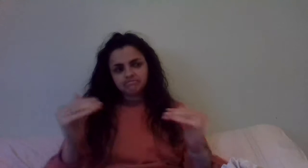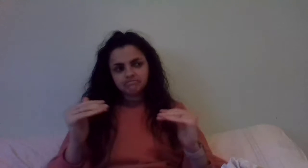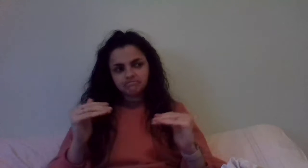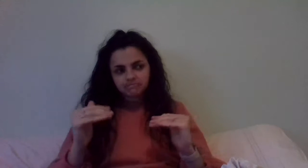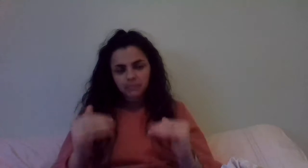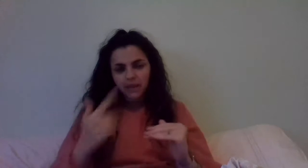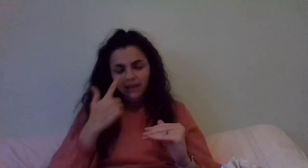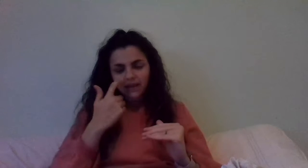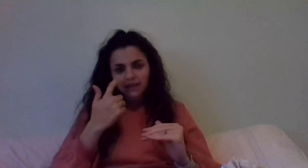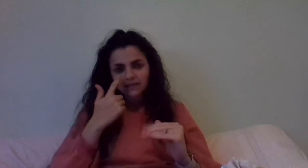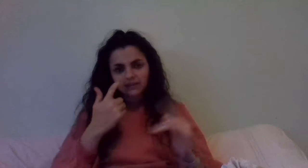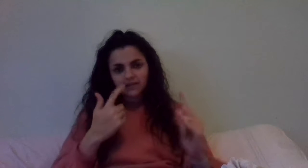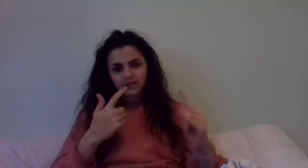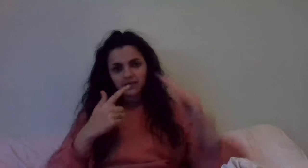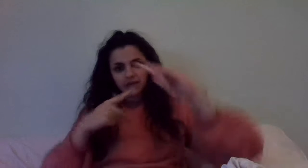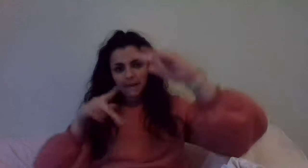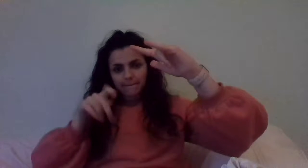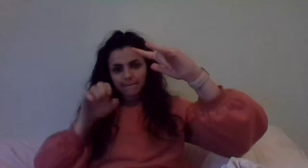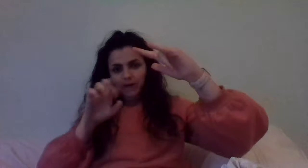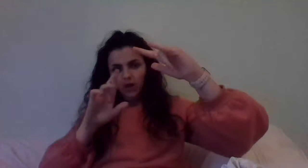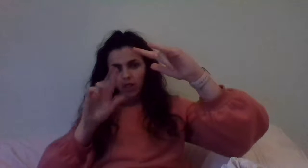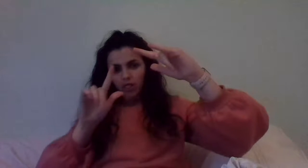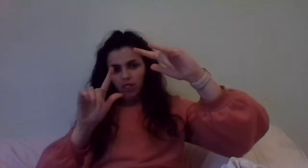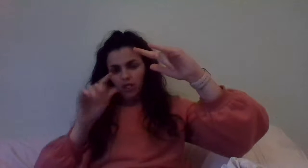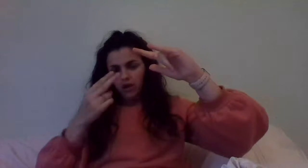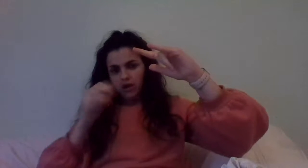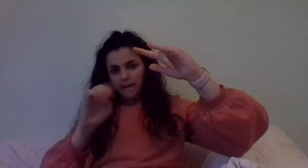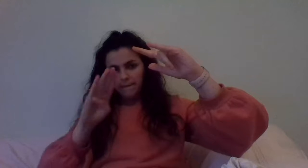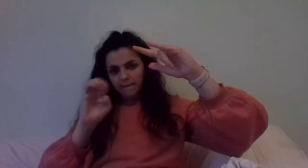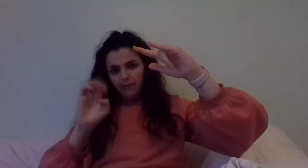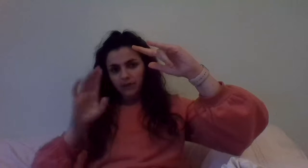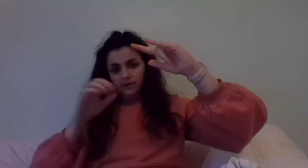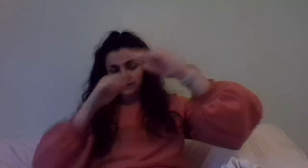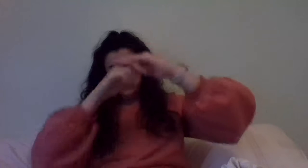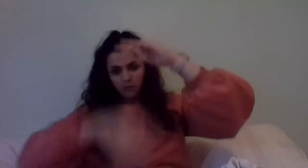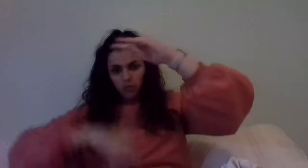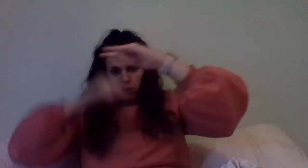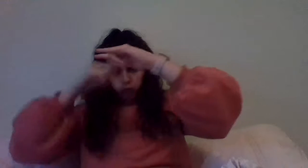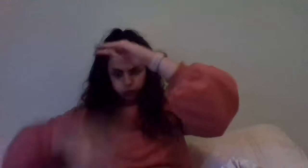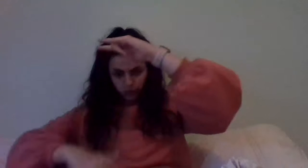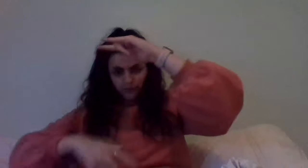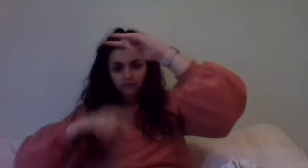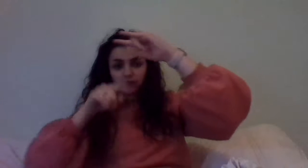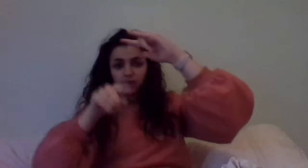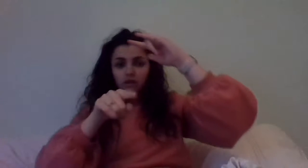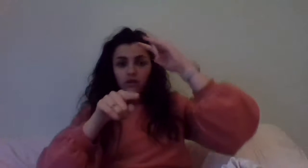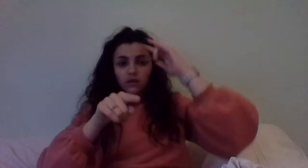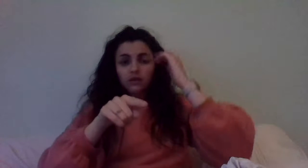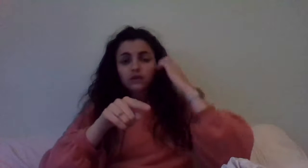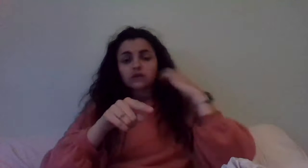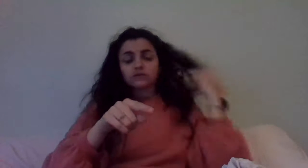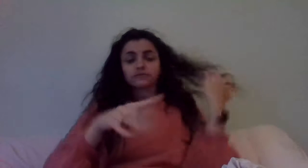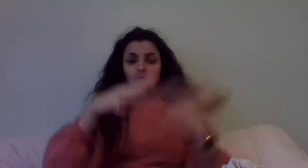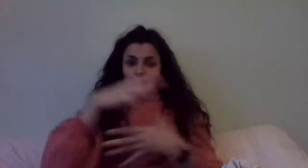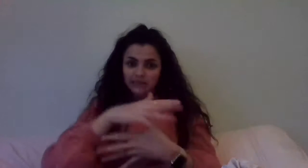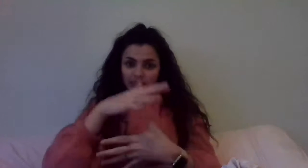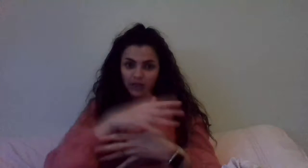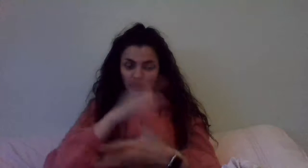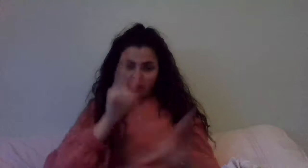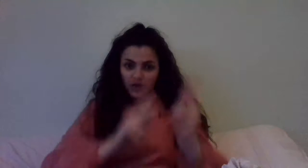I guess the lesson here, for those of you seniors who I feel awful for you, I know that your senior year in many ways